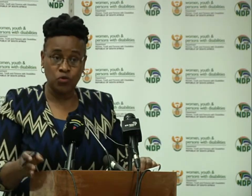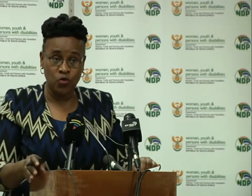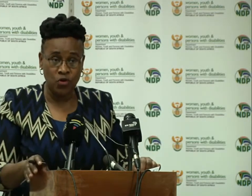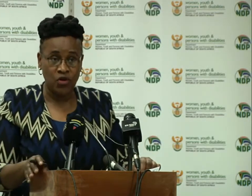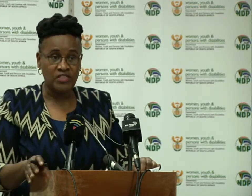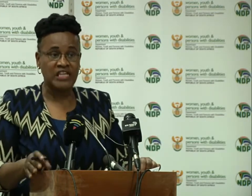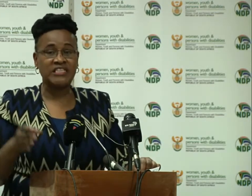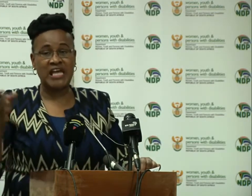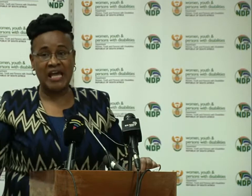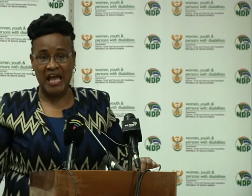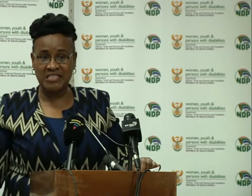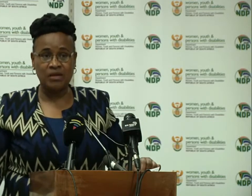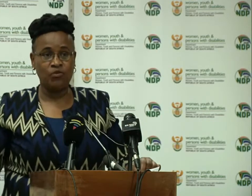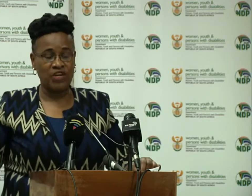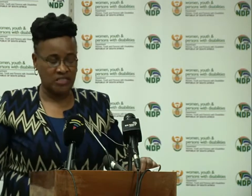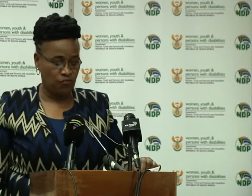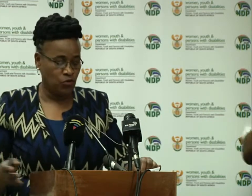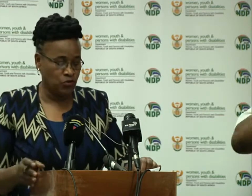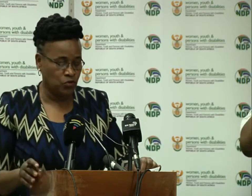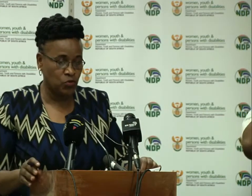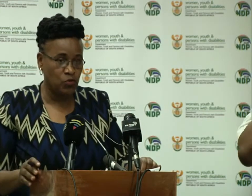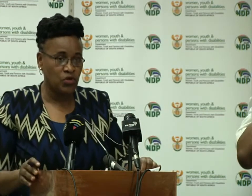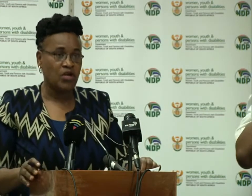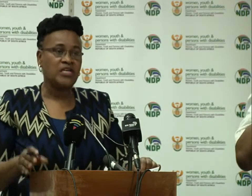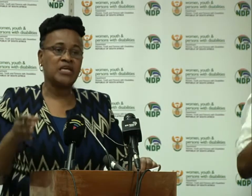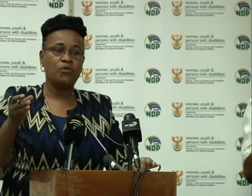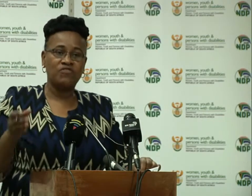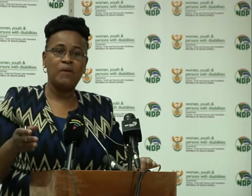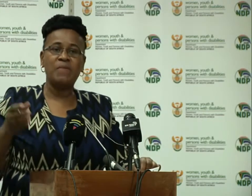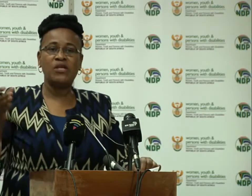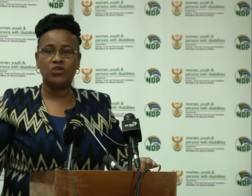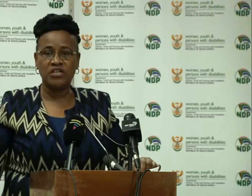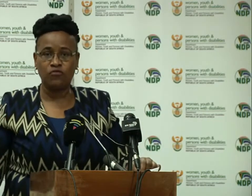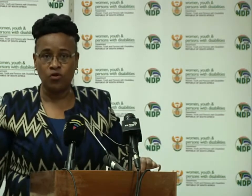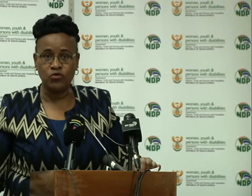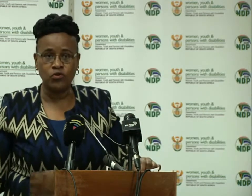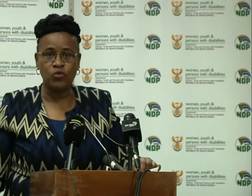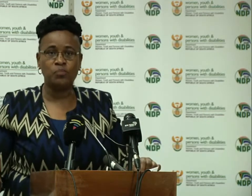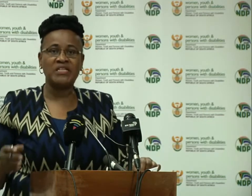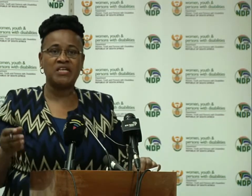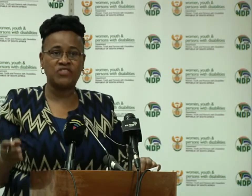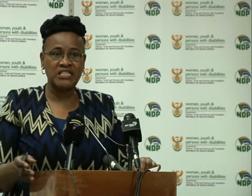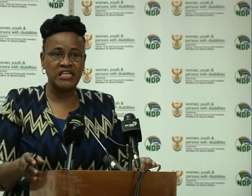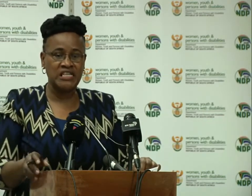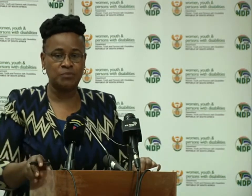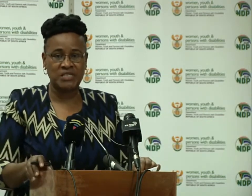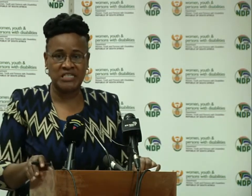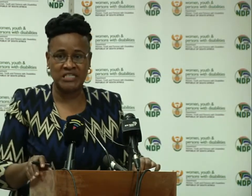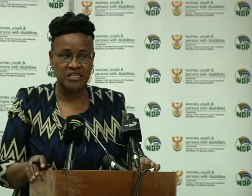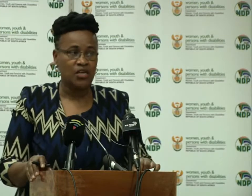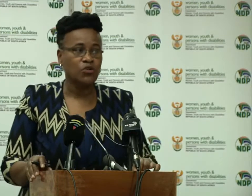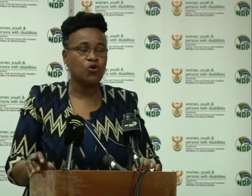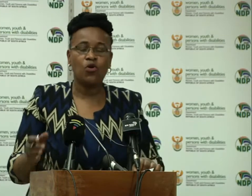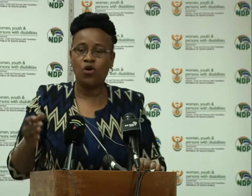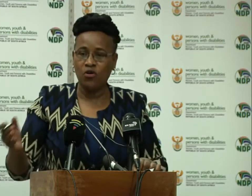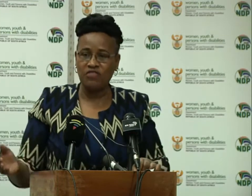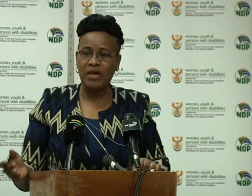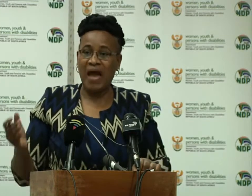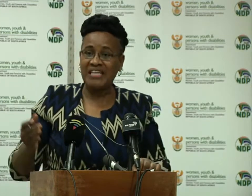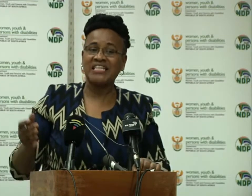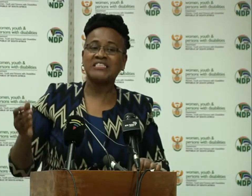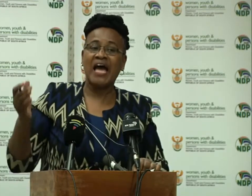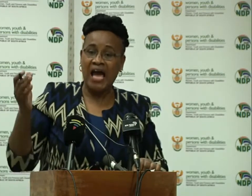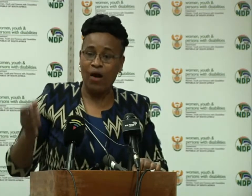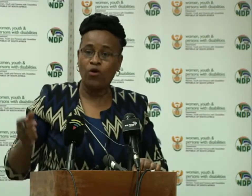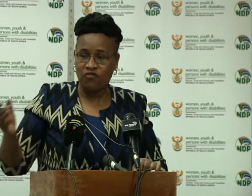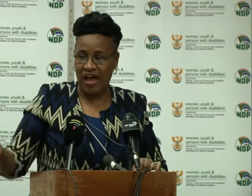gone to school, just like us. Some of us have gone to school. Some of them may not have gone to school, but they have certain expertise. So all of them